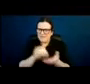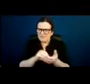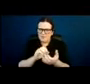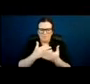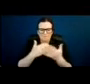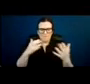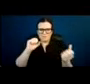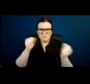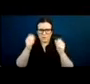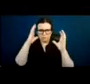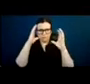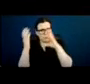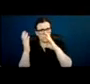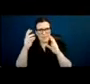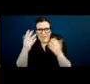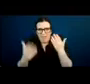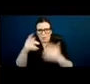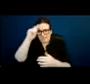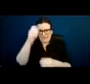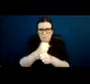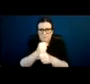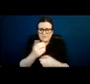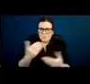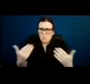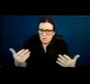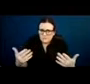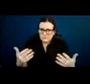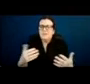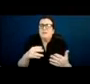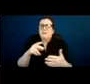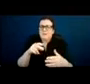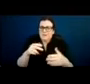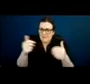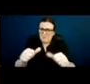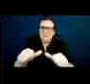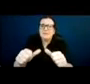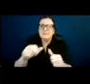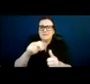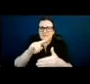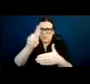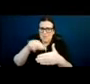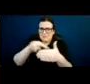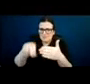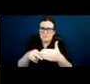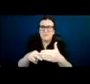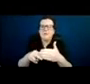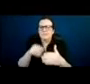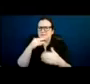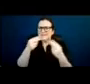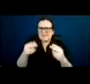is the key to the real implementation of the UNCRPD. It highlights the need to change, how we